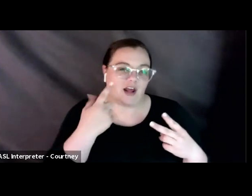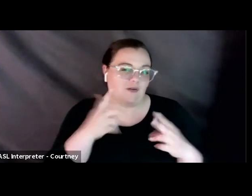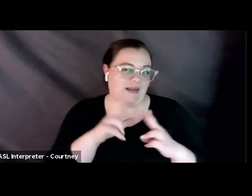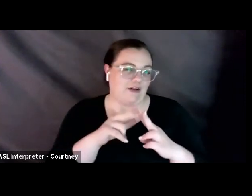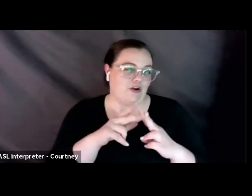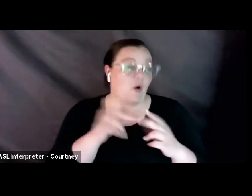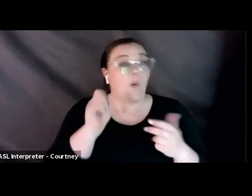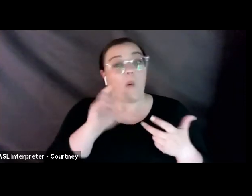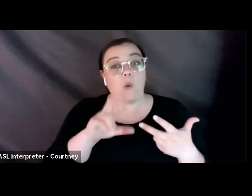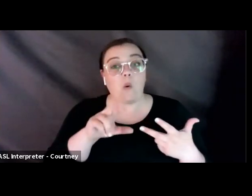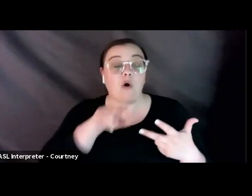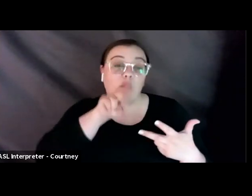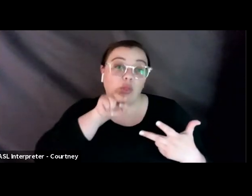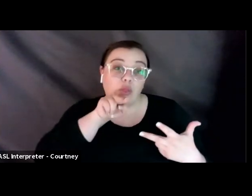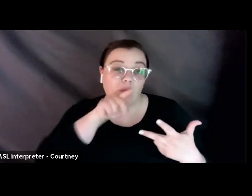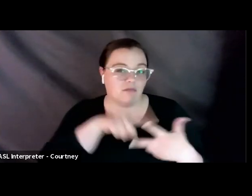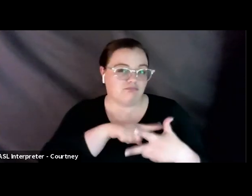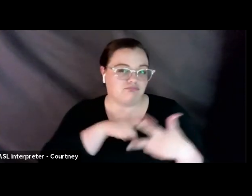or the raspberry.